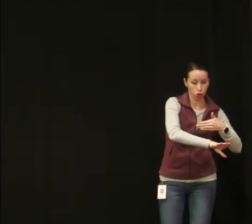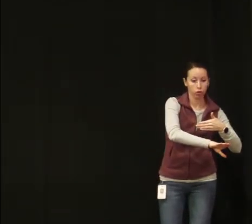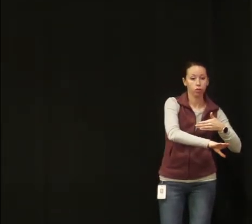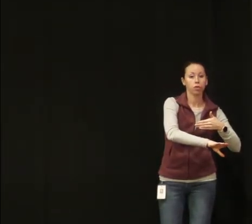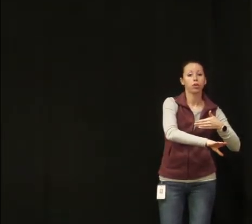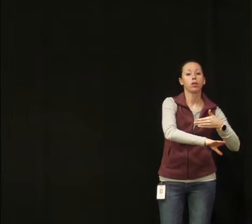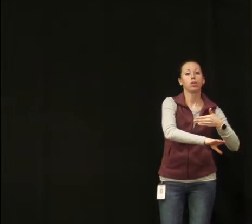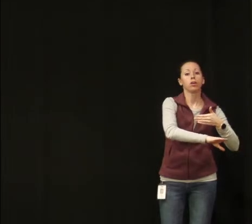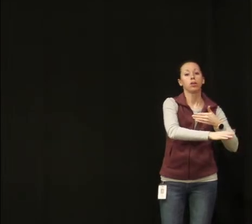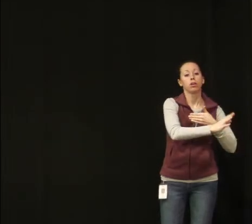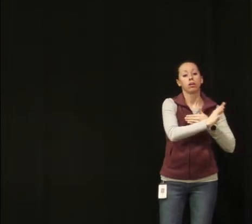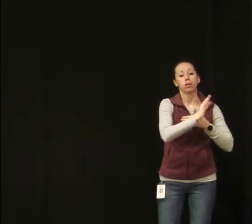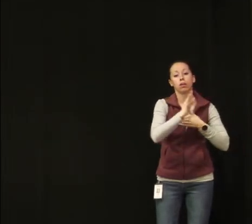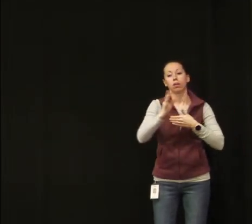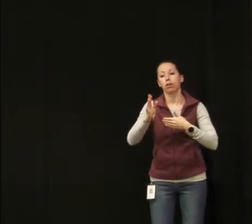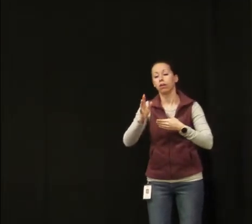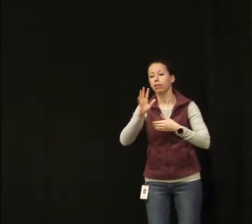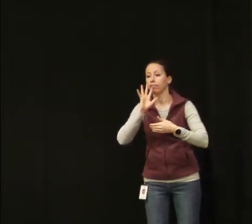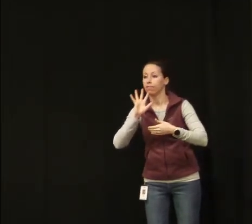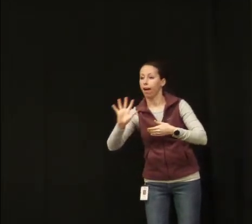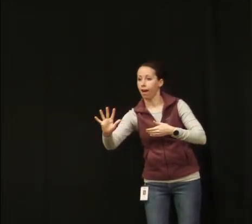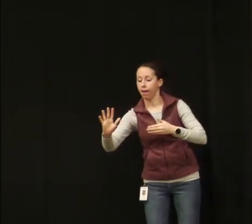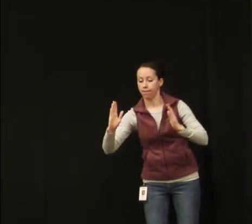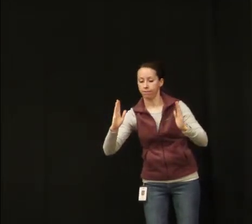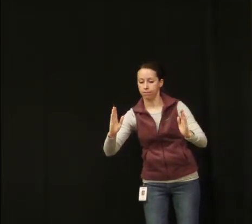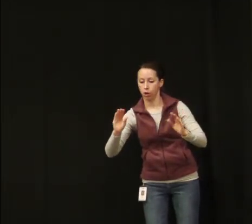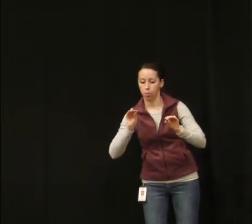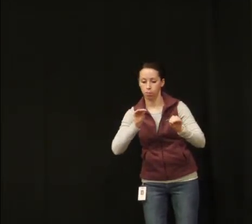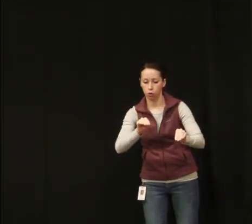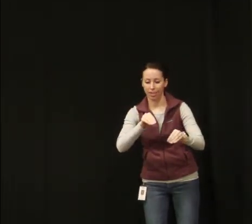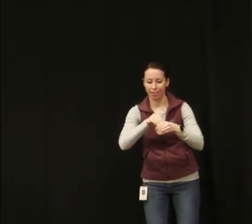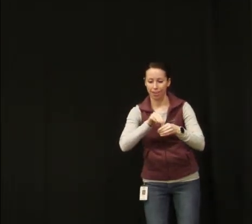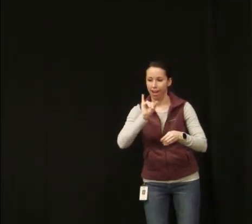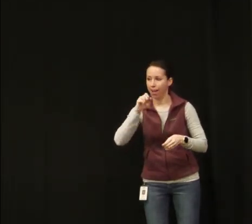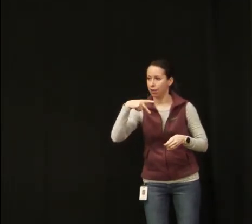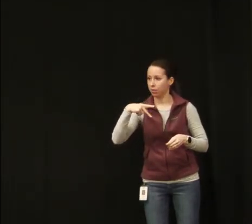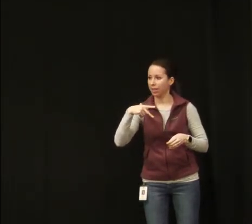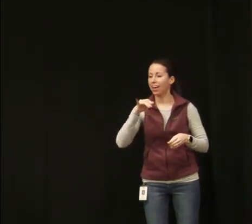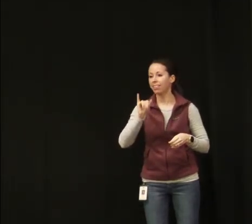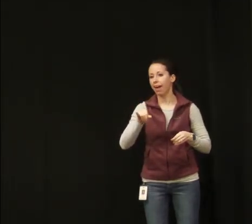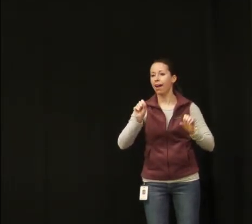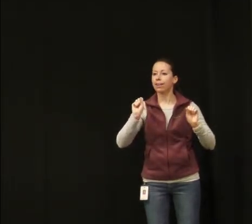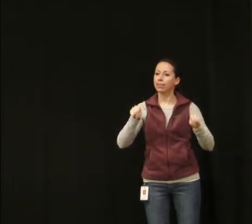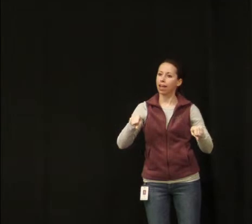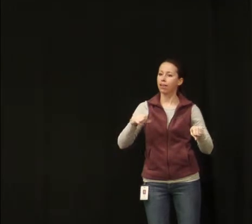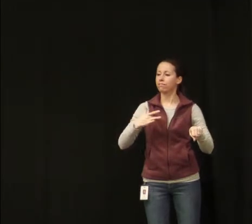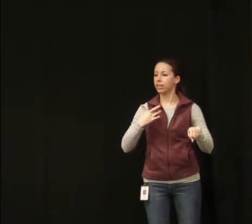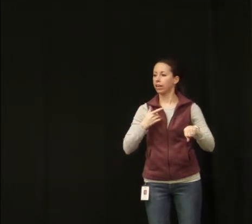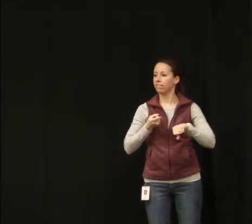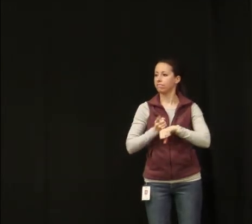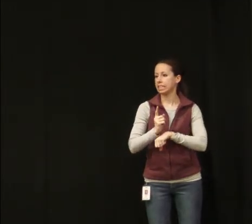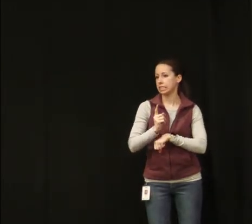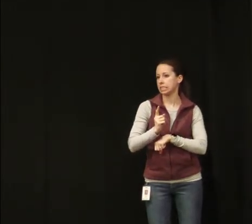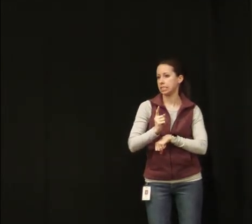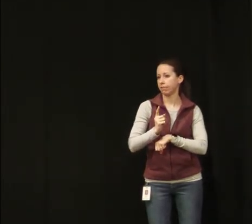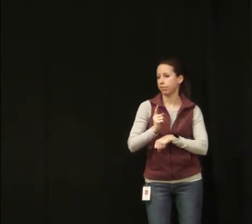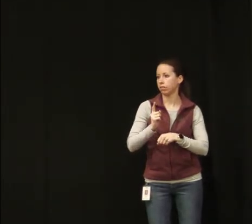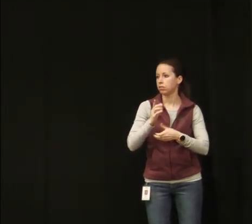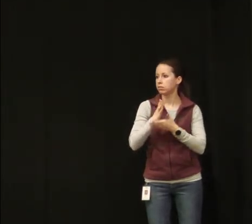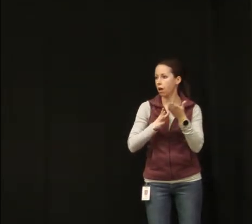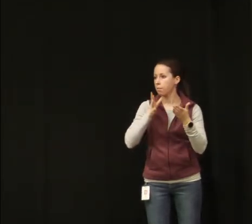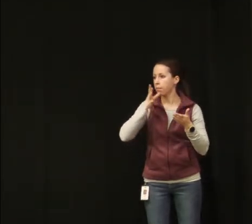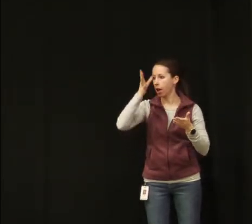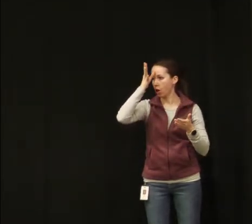old and putting that in the IEP because we're basically, that can be offensive to some parents. We're basically